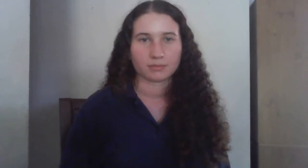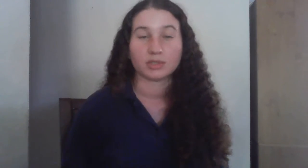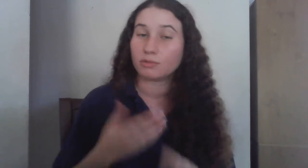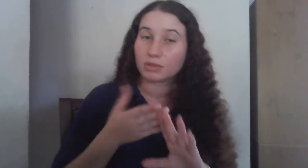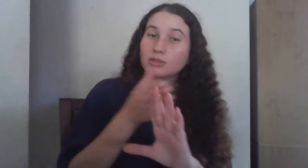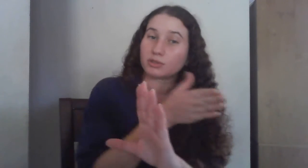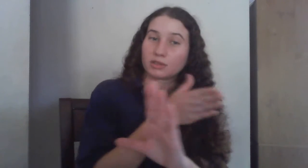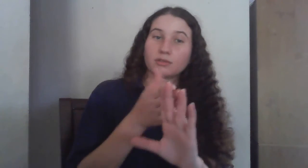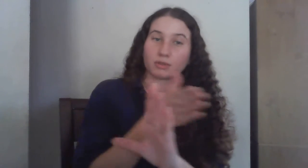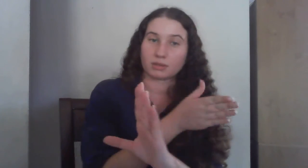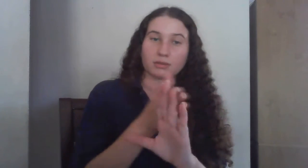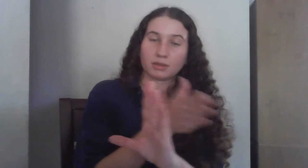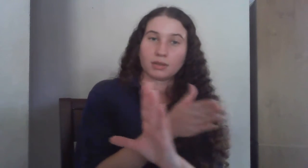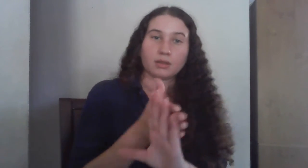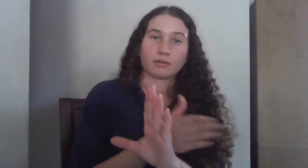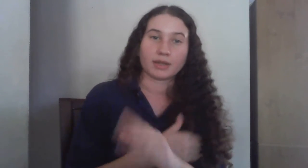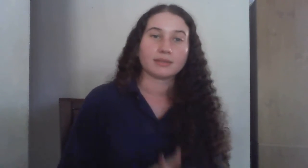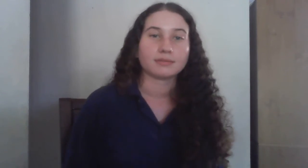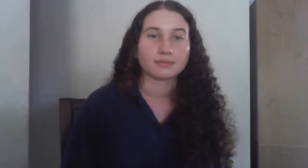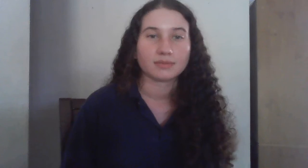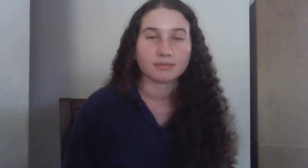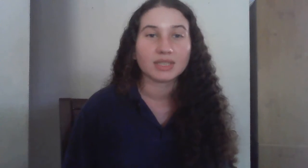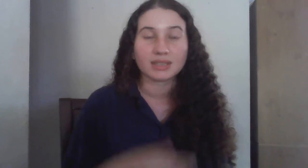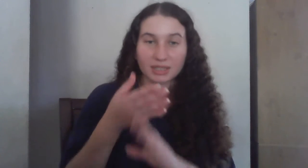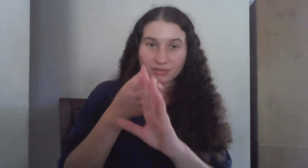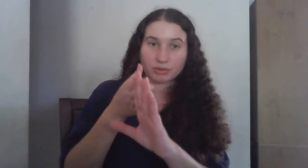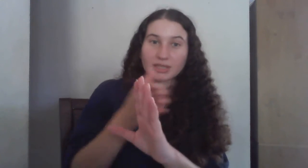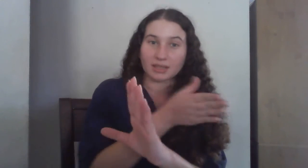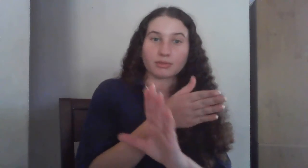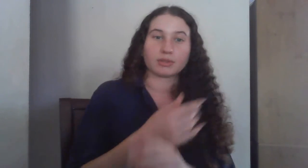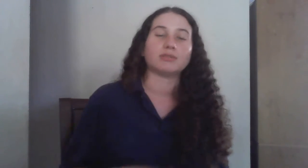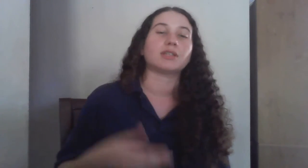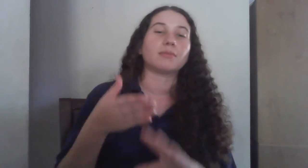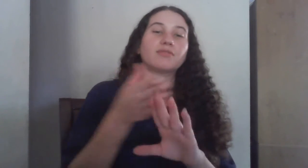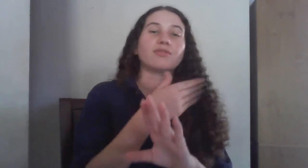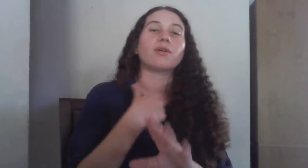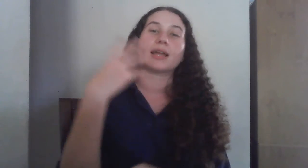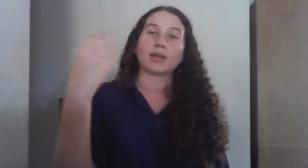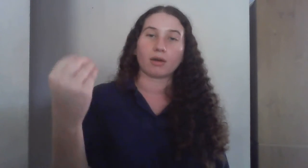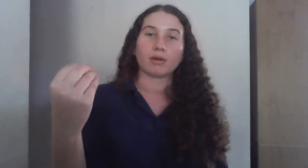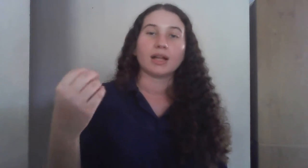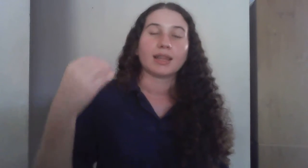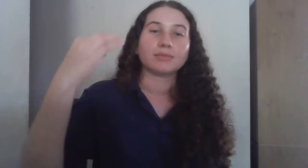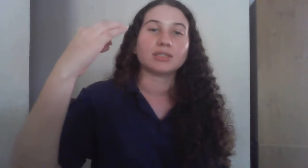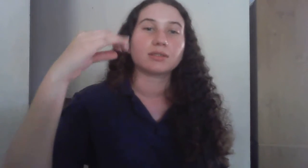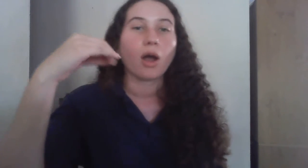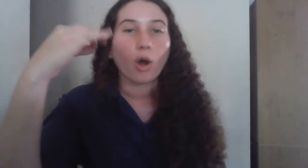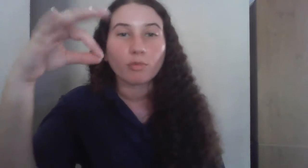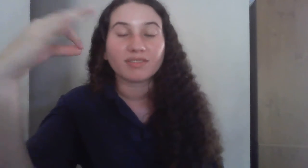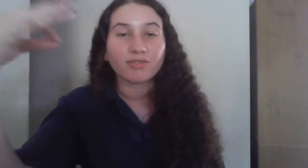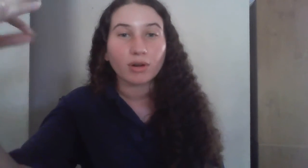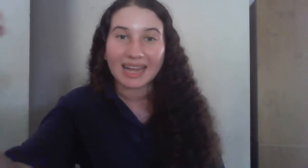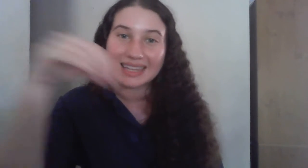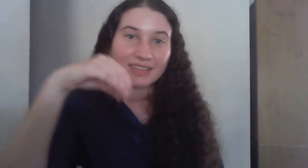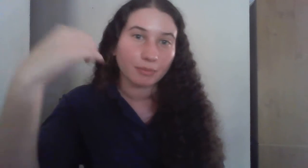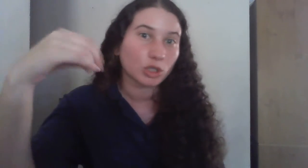You wouldn't use this one, right? If you did this one, you say before I go, that means, oh, before I leave, I'm going to